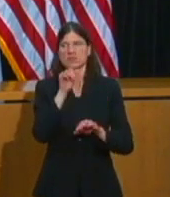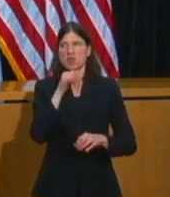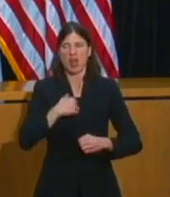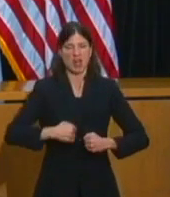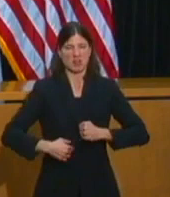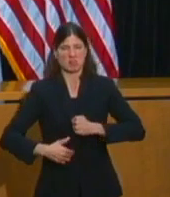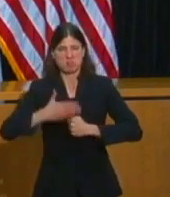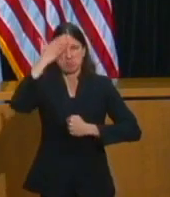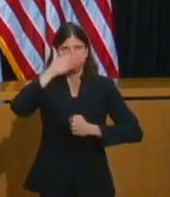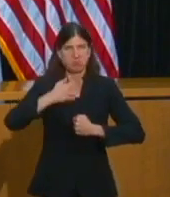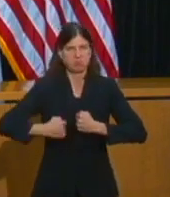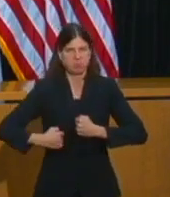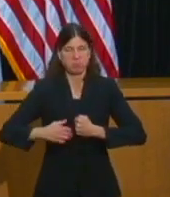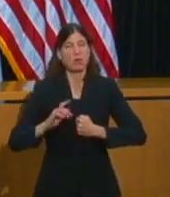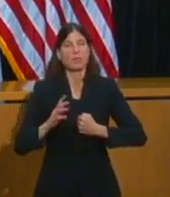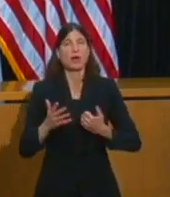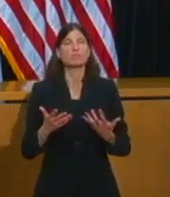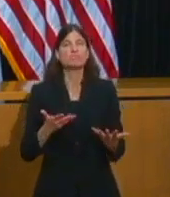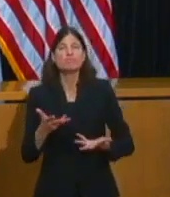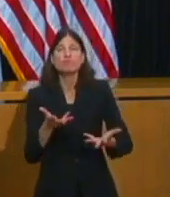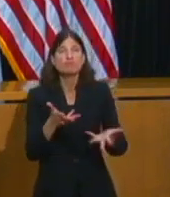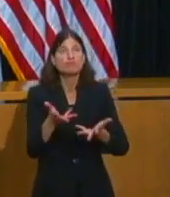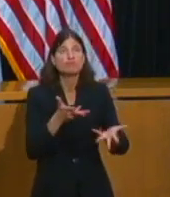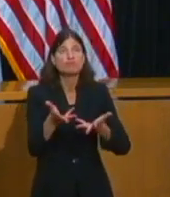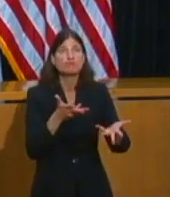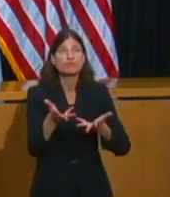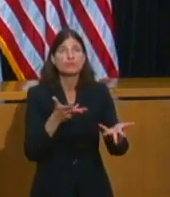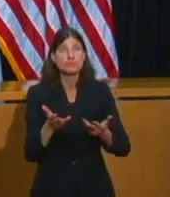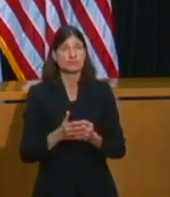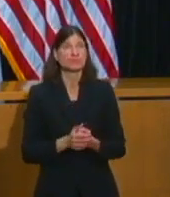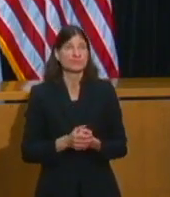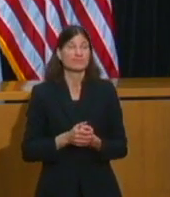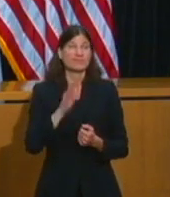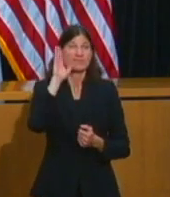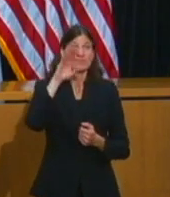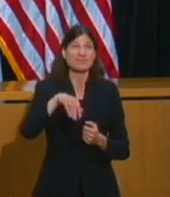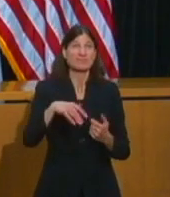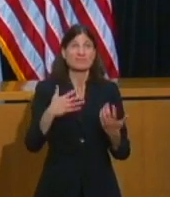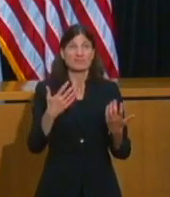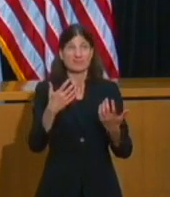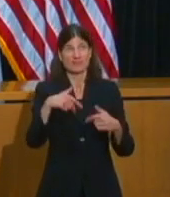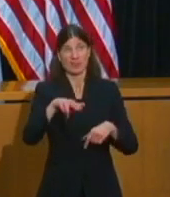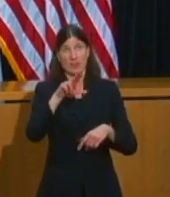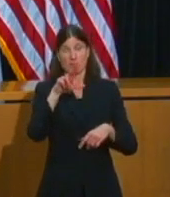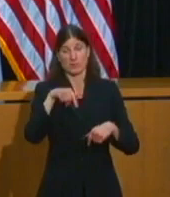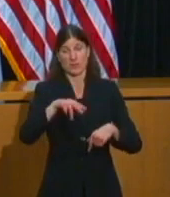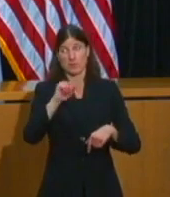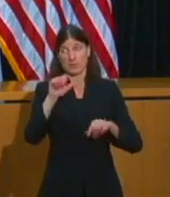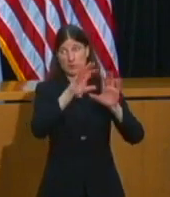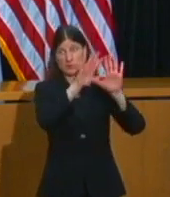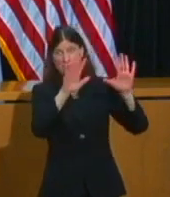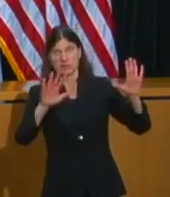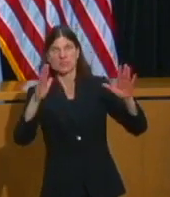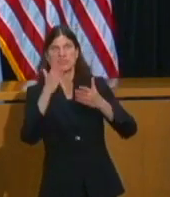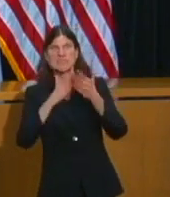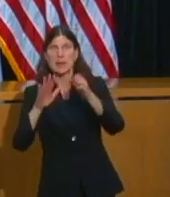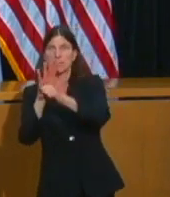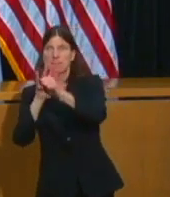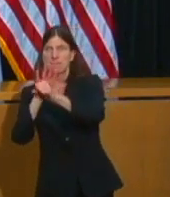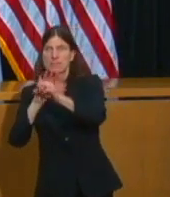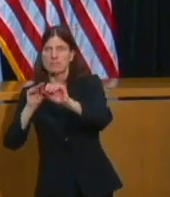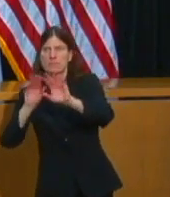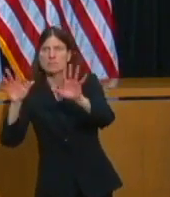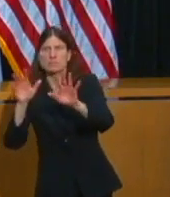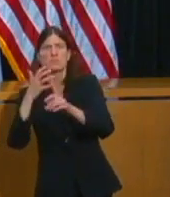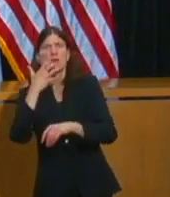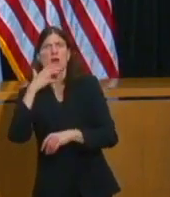asked me about geography, and I said, I don't really, with respect to some of the bad actors who are out there, and I said, I didn't really see it so